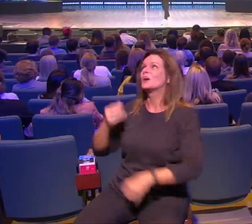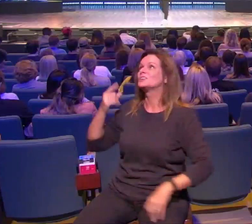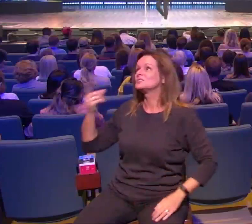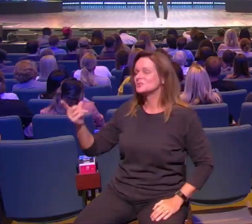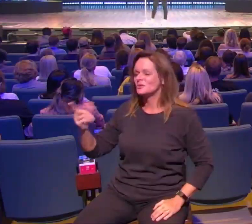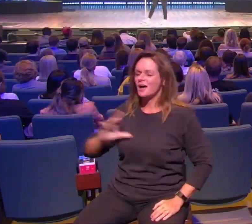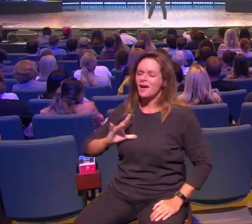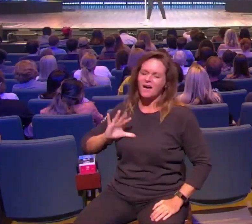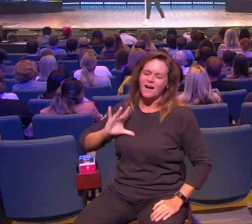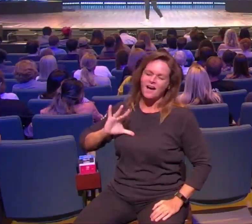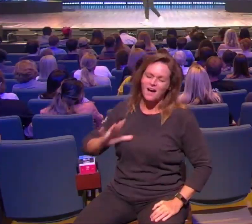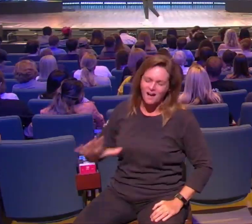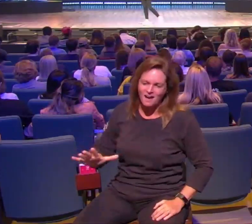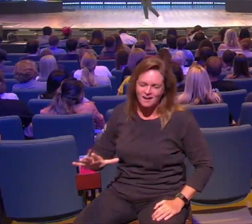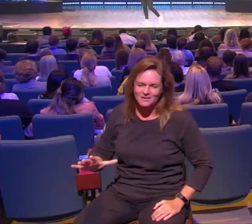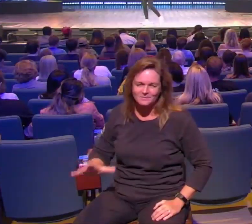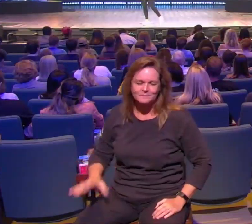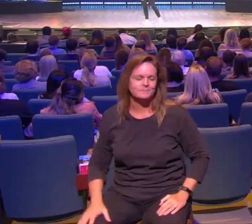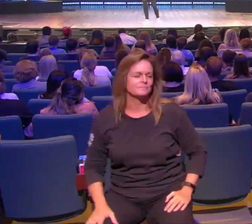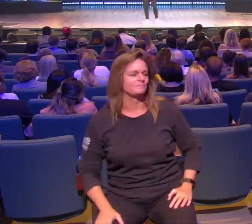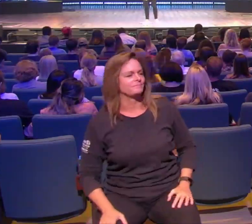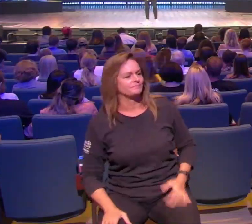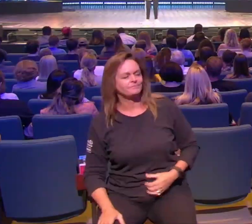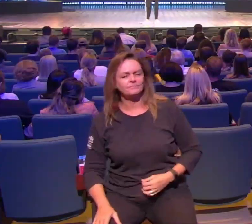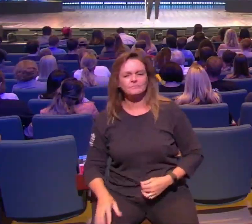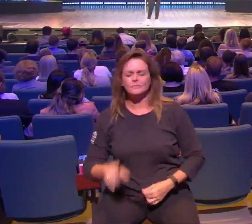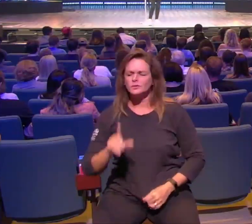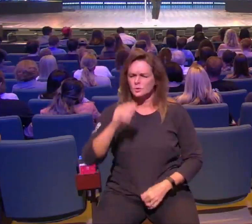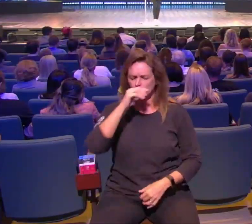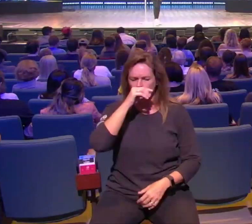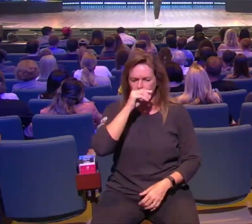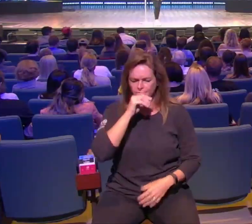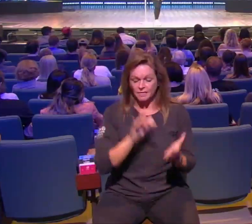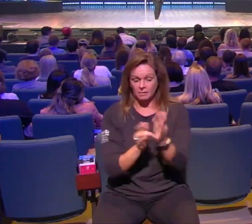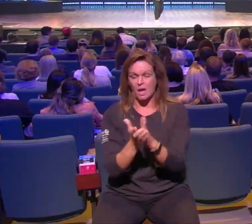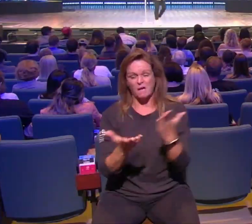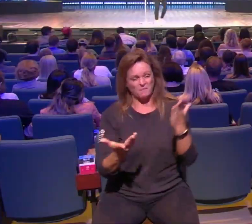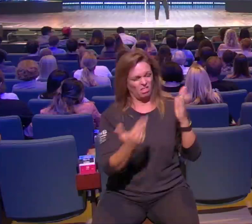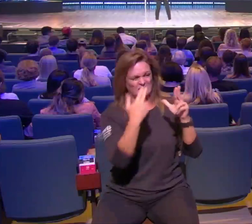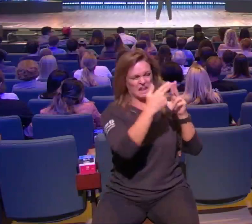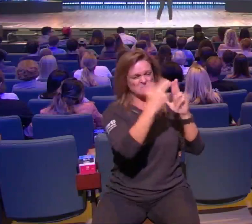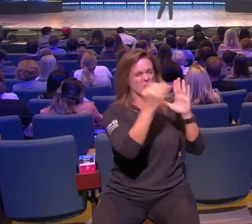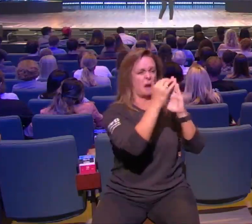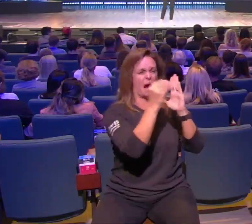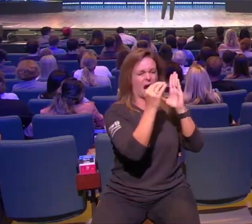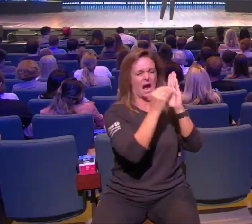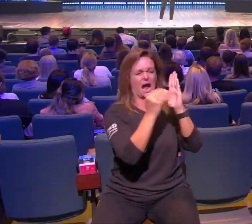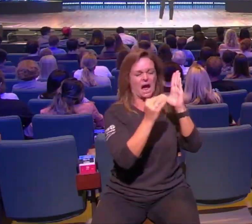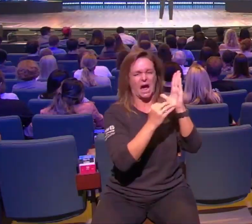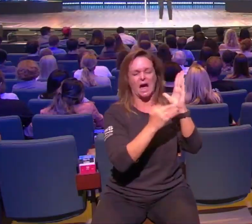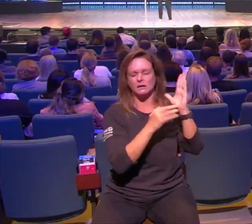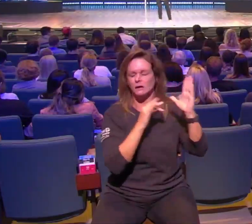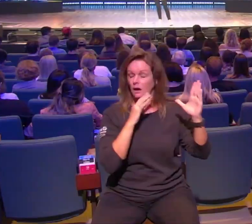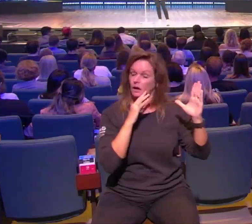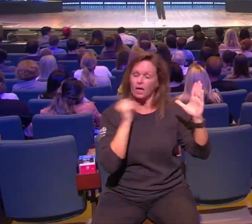preached on this scripture. I had never heard a song sung about this scripture. And I'm not even gonna ask for a show of hands to ask